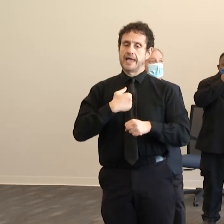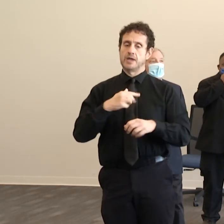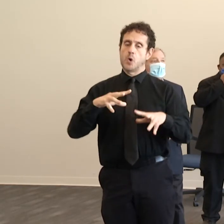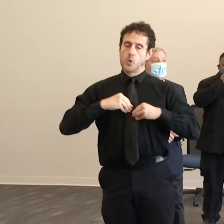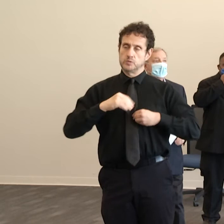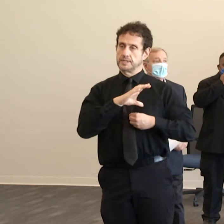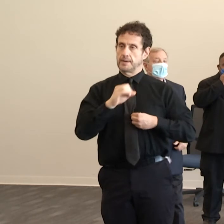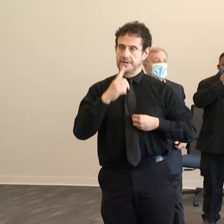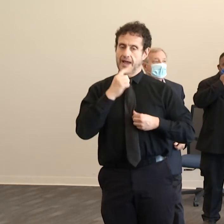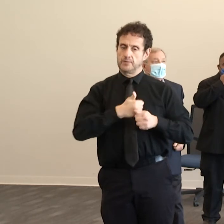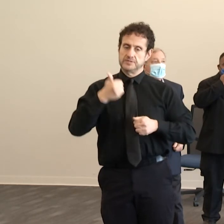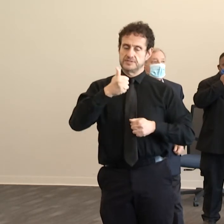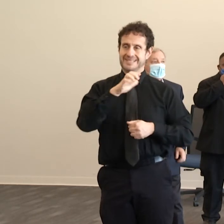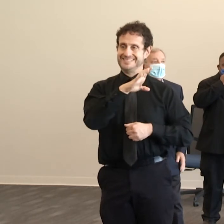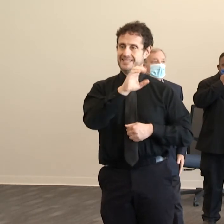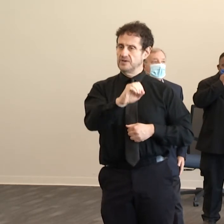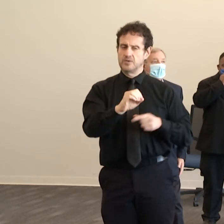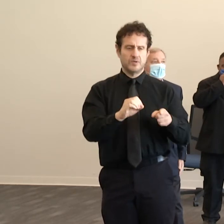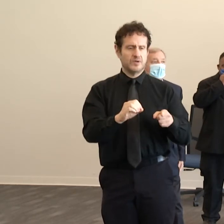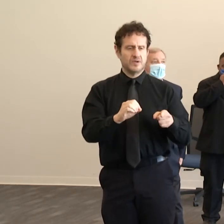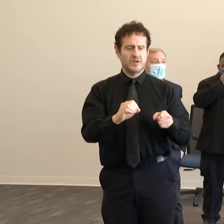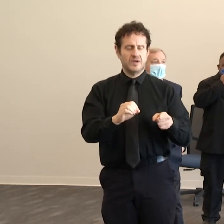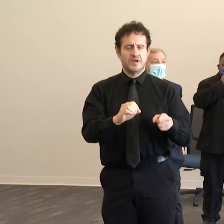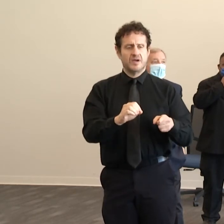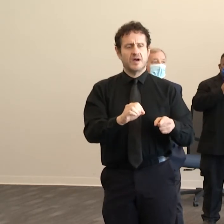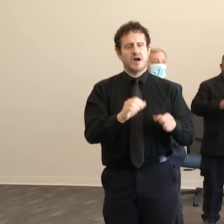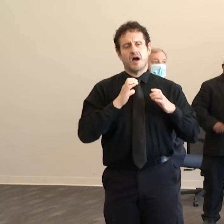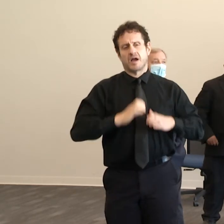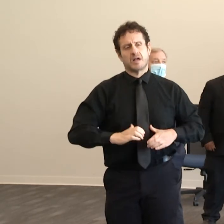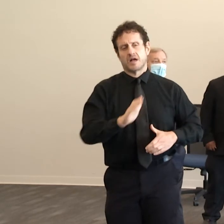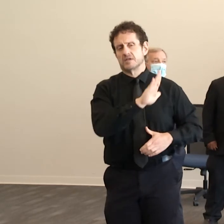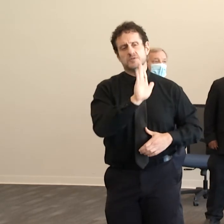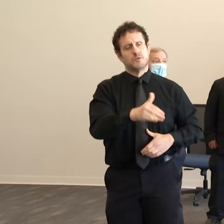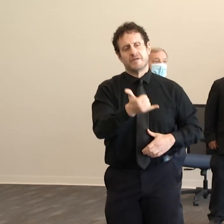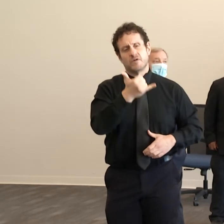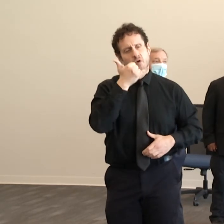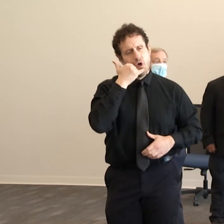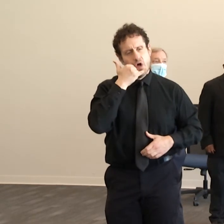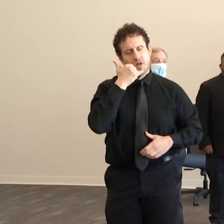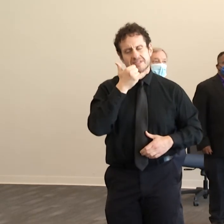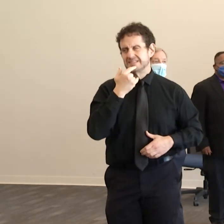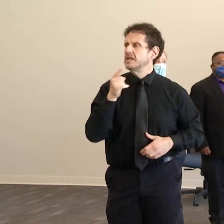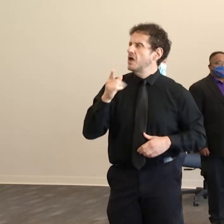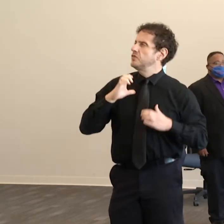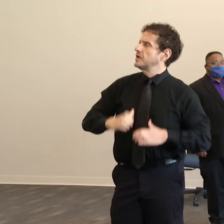got a call from a customer who said, your company has failed me, and I said, yeah, well, I'm going to blame the intern.